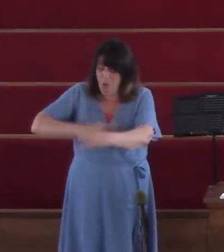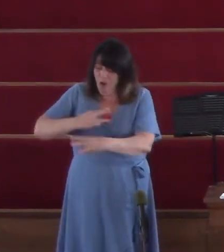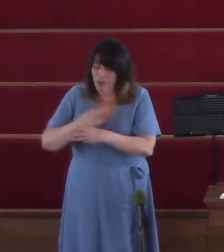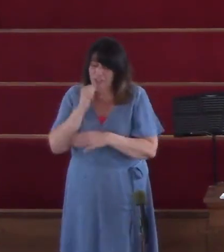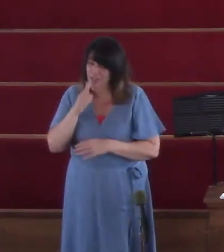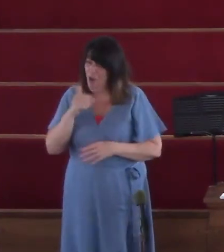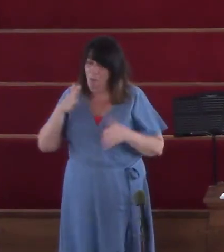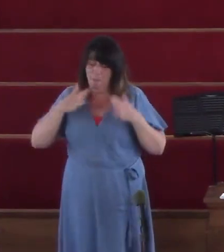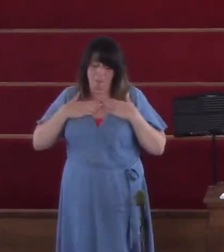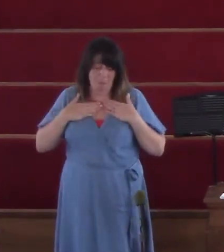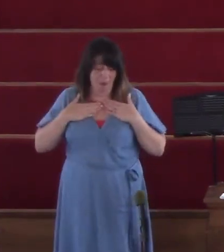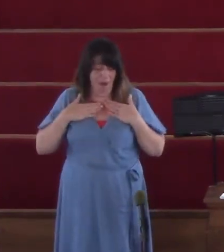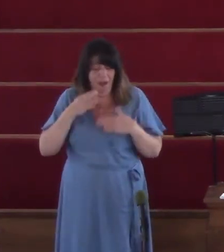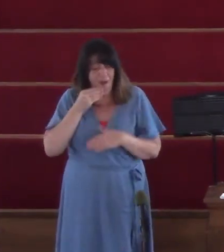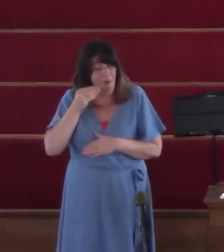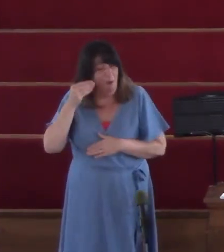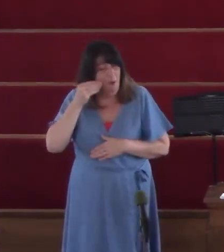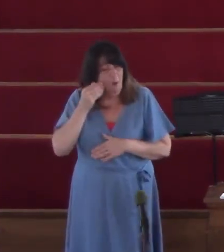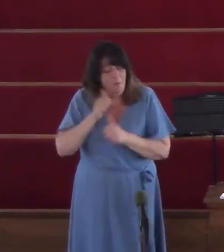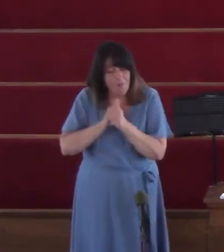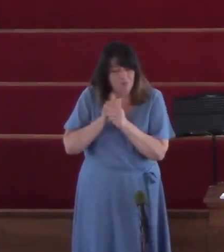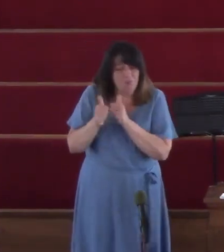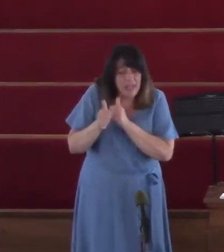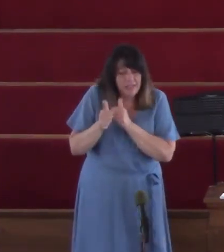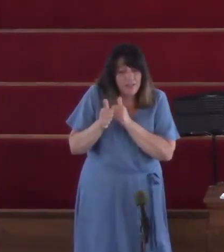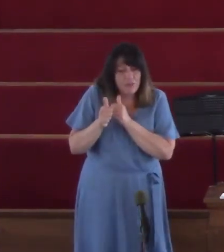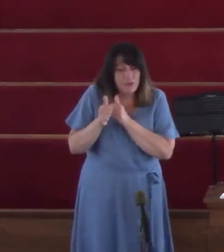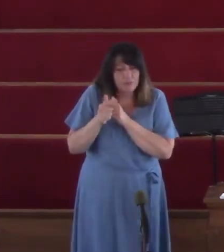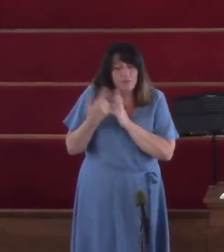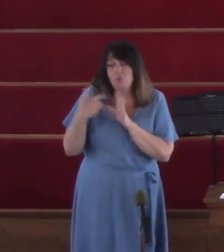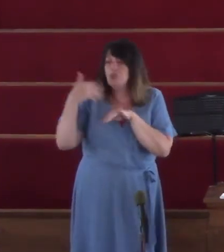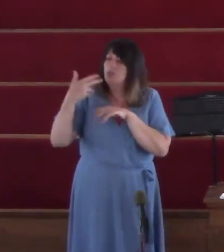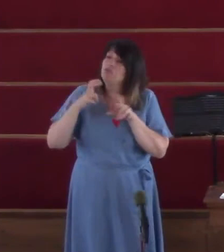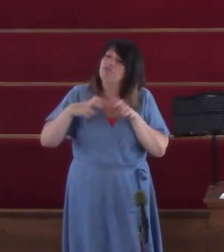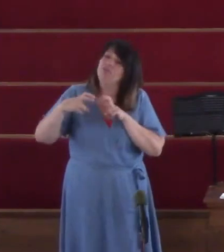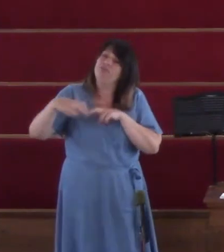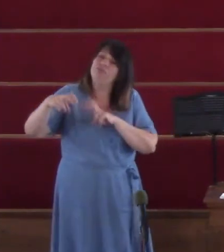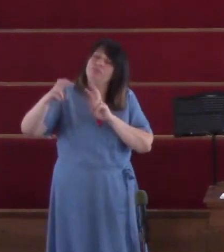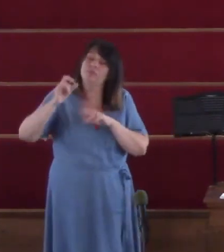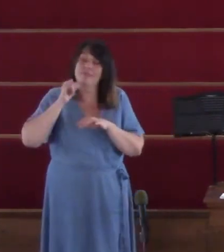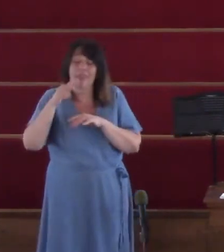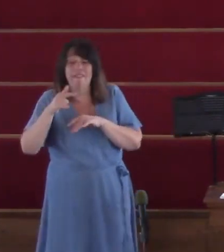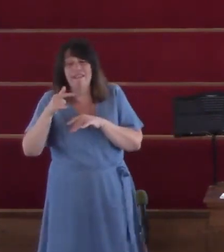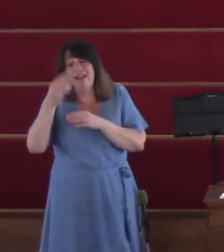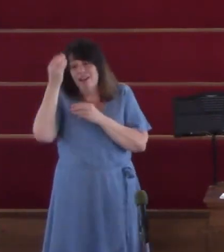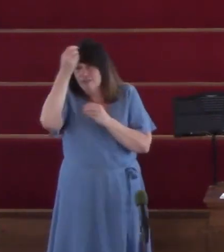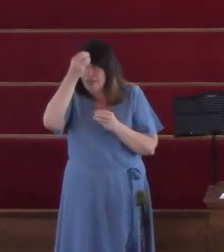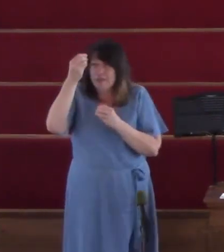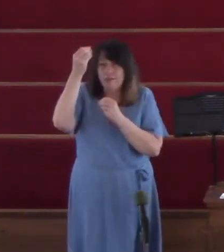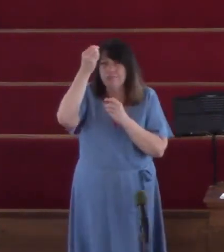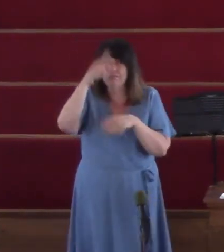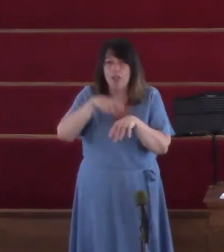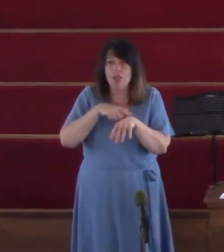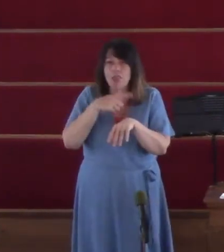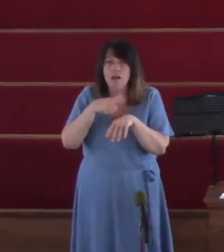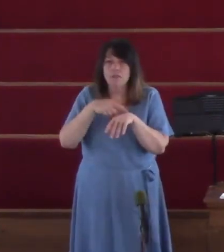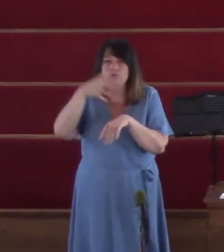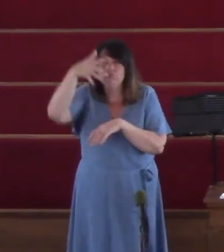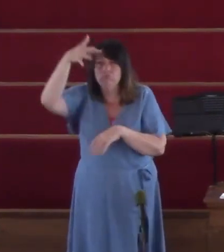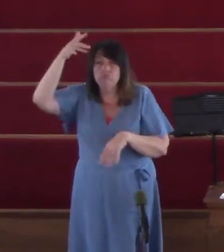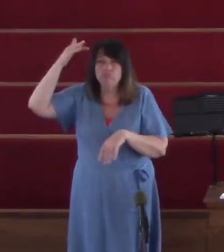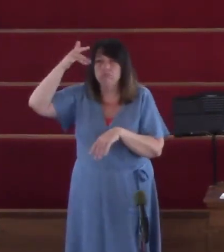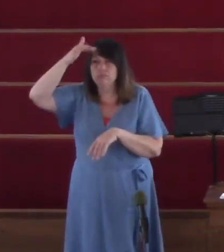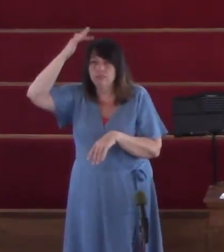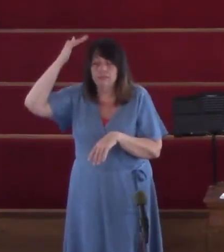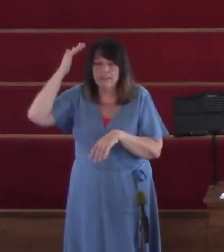passing through. Brother, I found out a long time ago that, my friend, it wasn't in the world and the